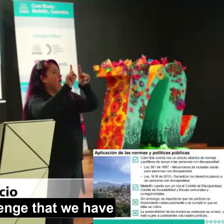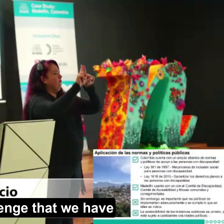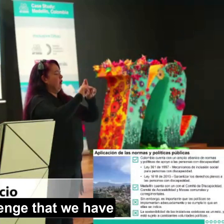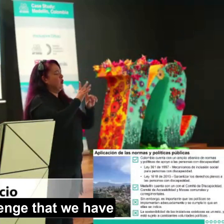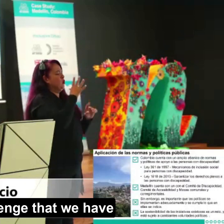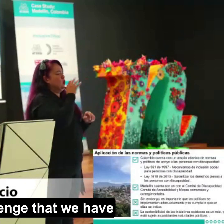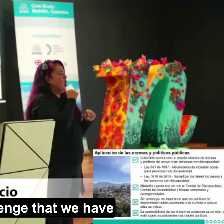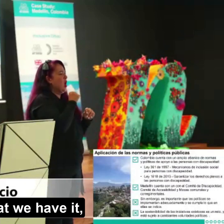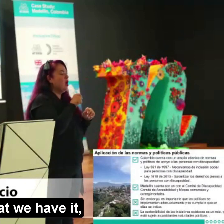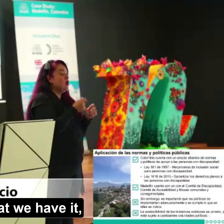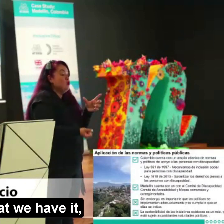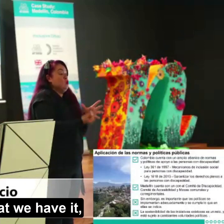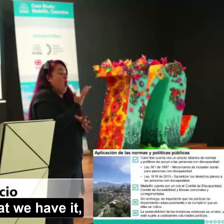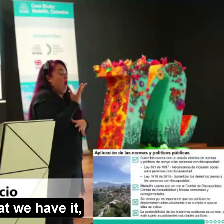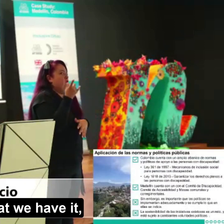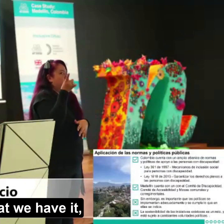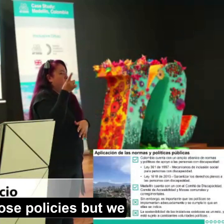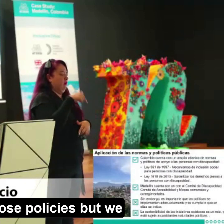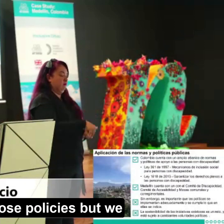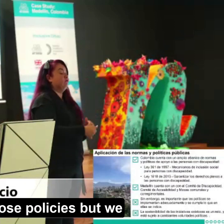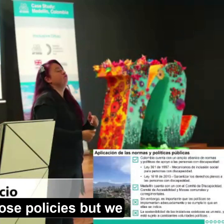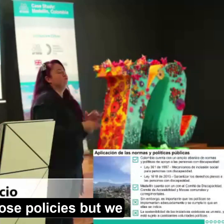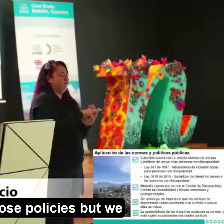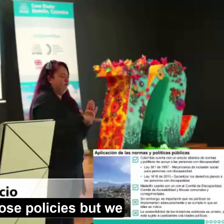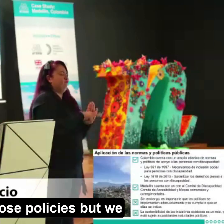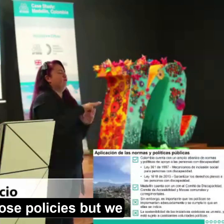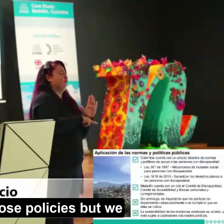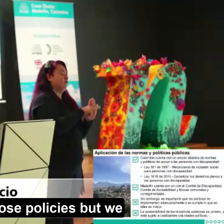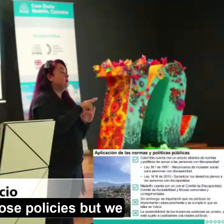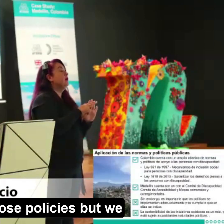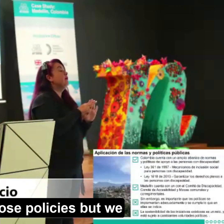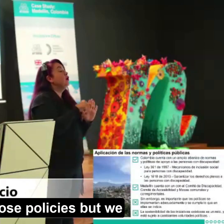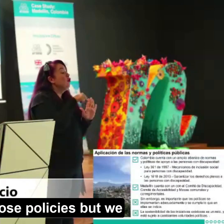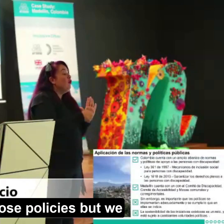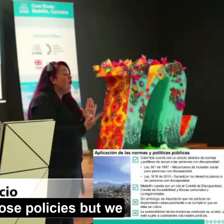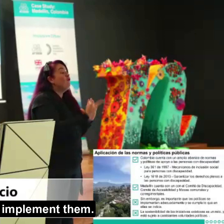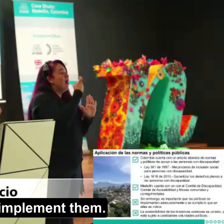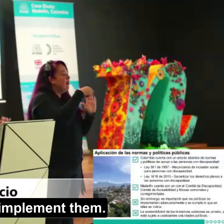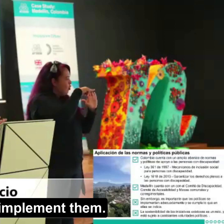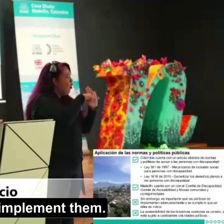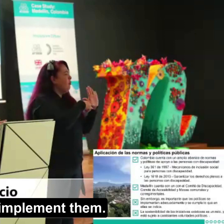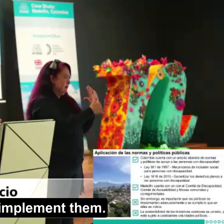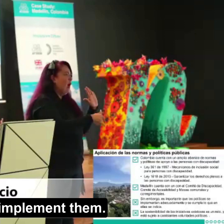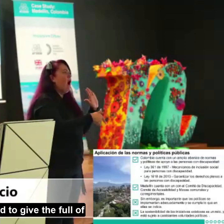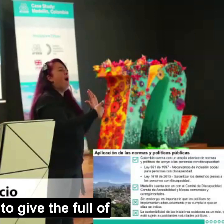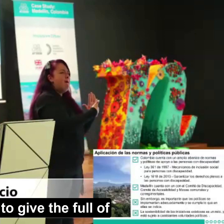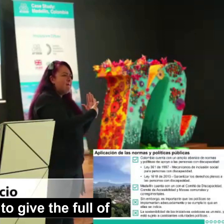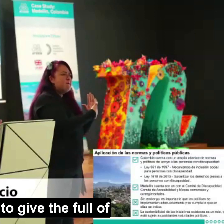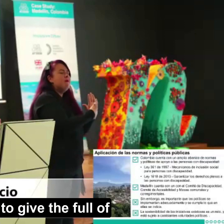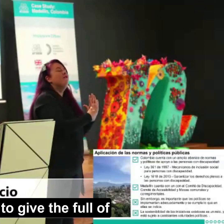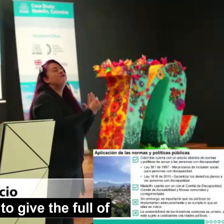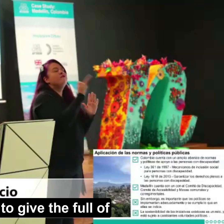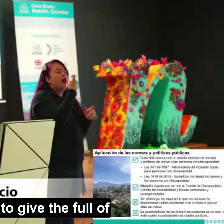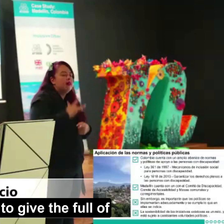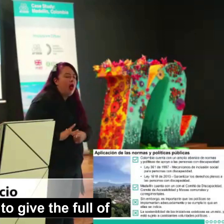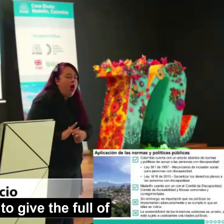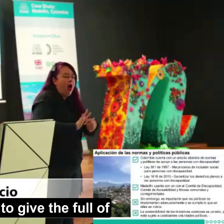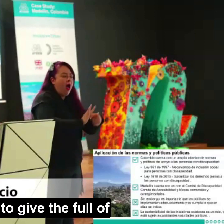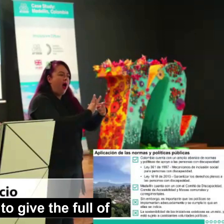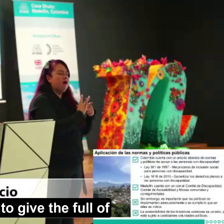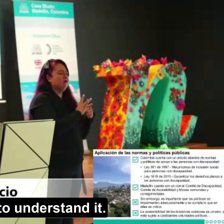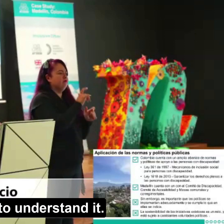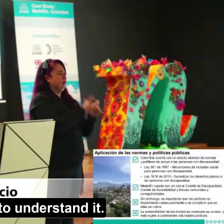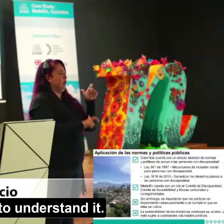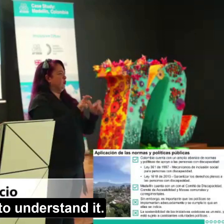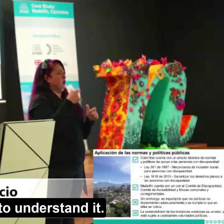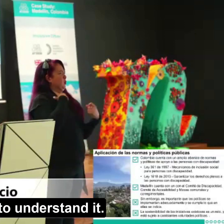The challenge that we have is that we have it. We have those policies, but we need to implement them. We need to get the